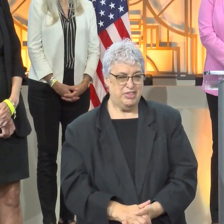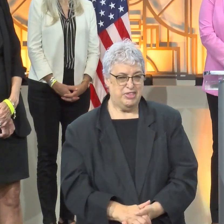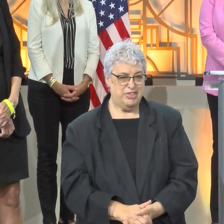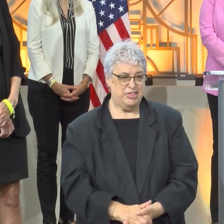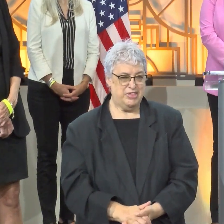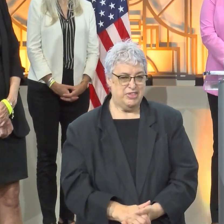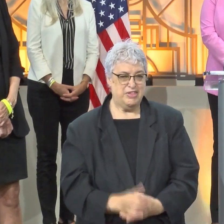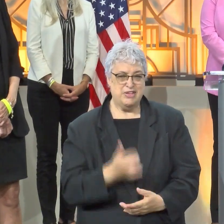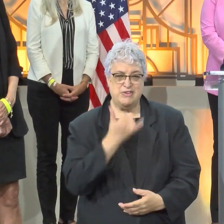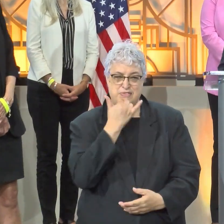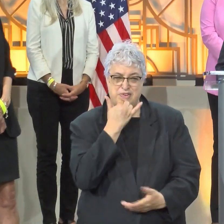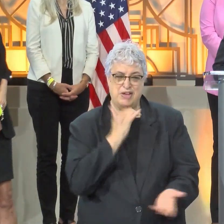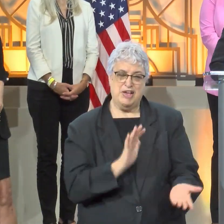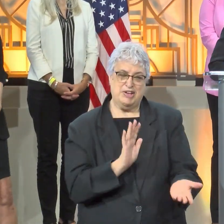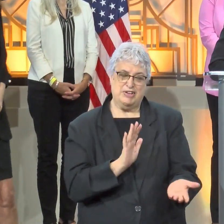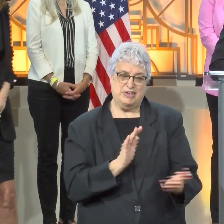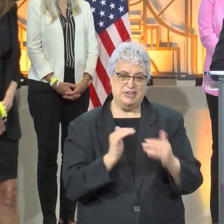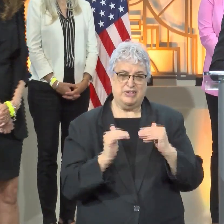The wrong key.